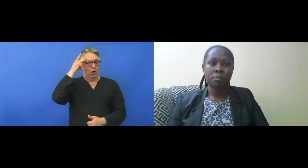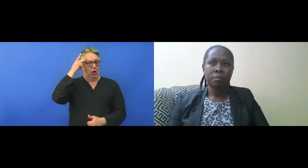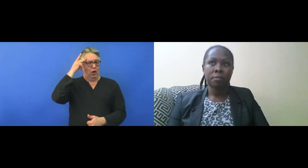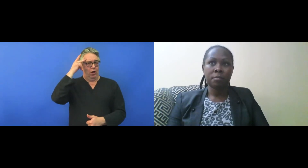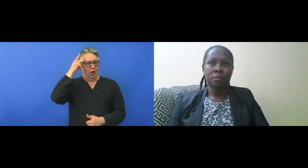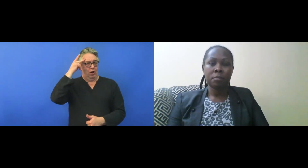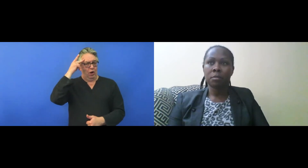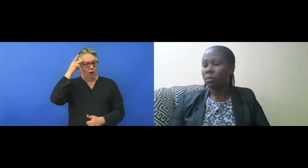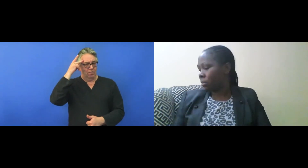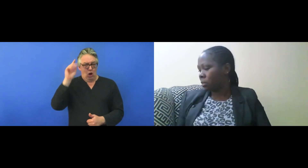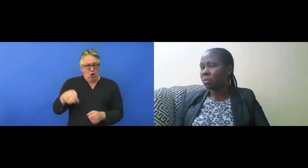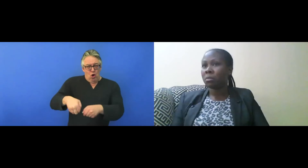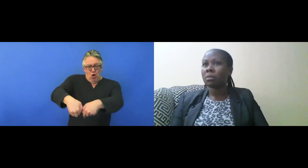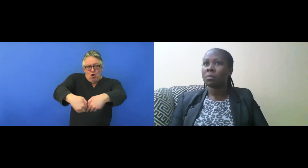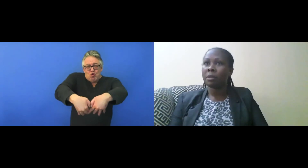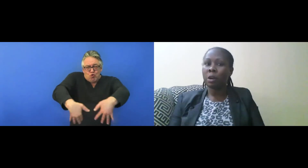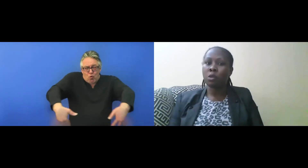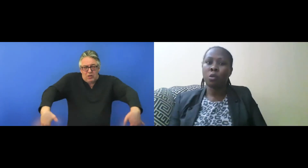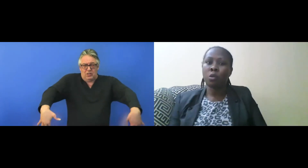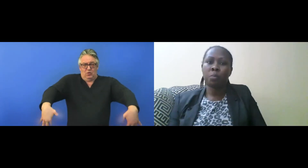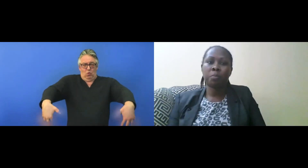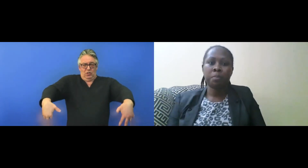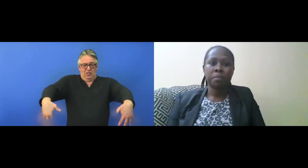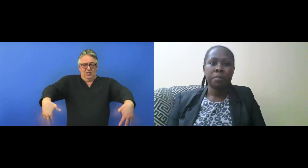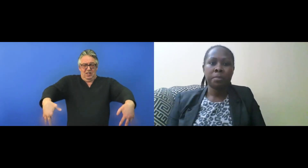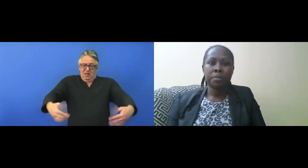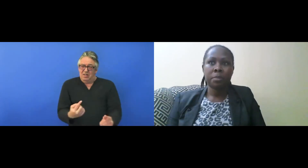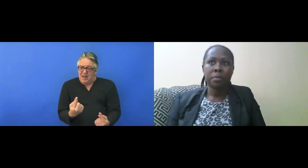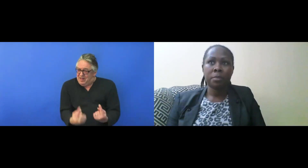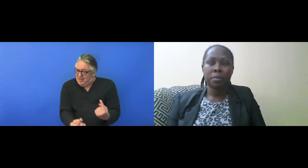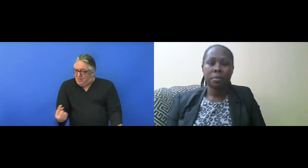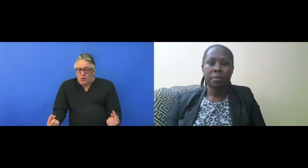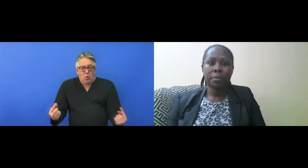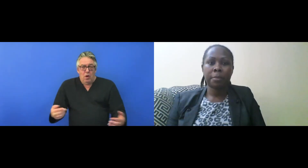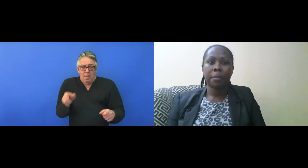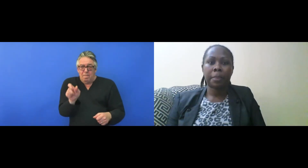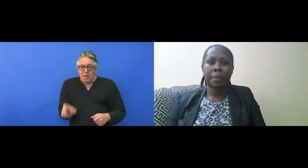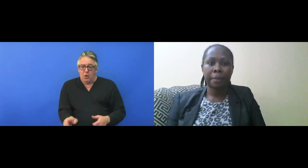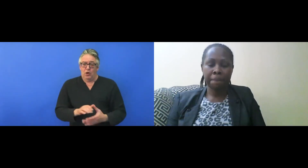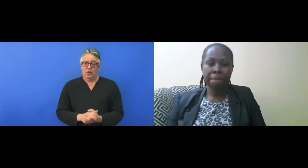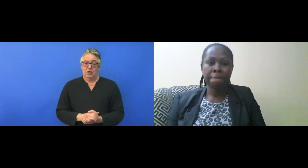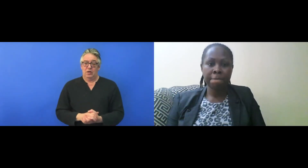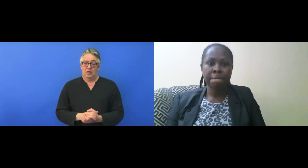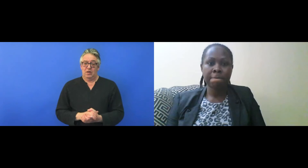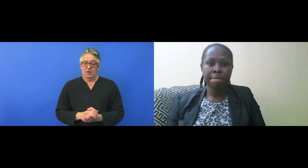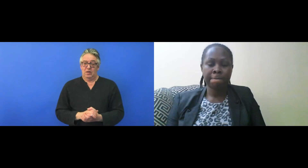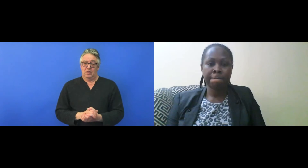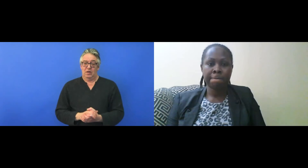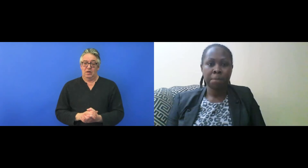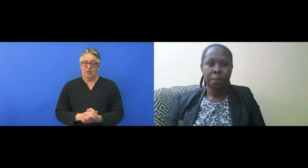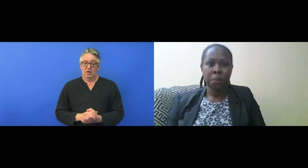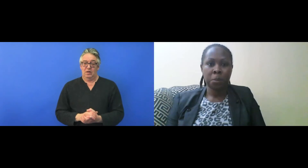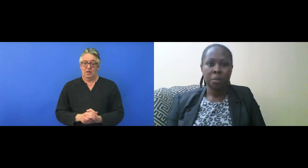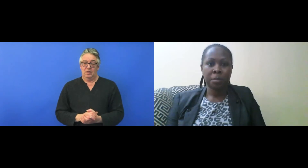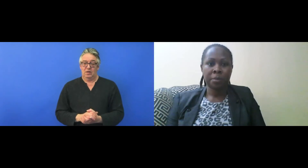the grassroots. First, just it needs to start the parties, political parties.